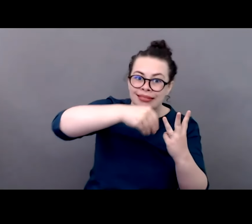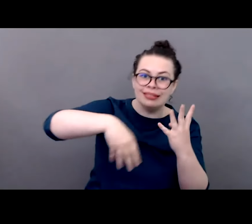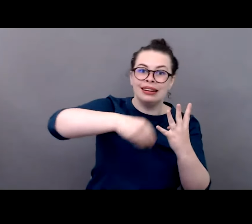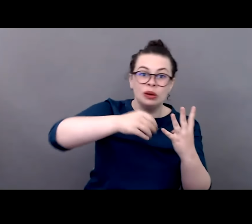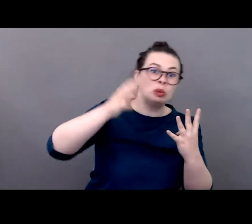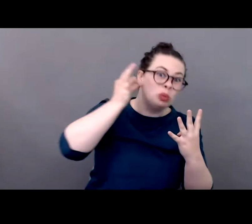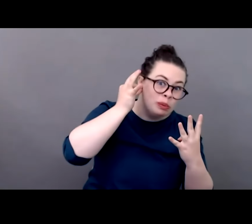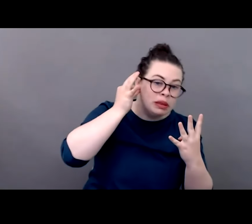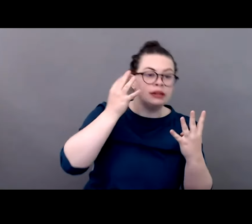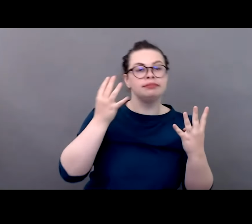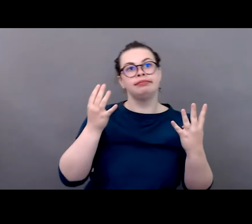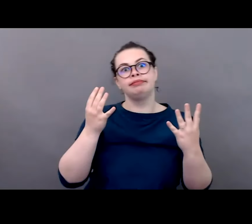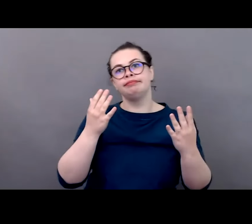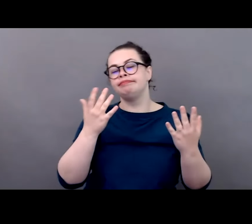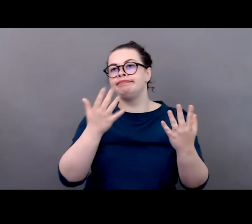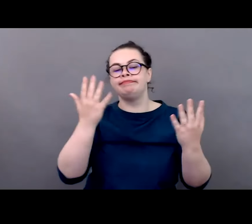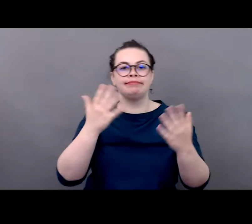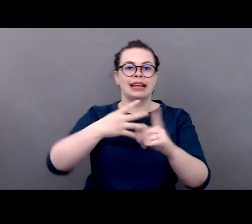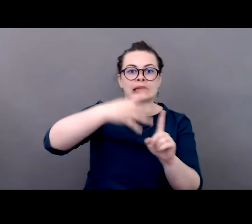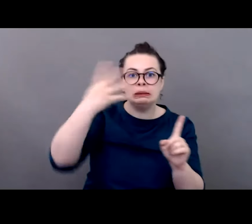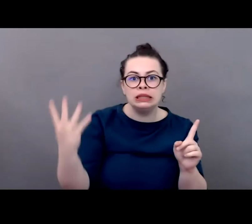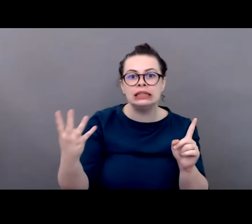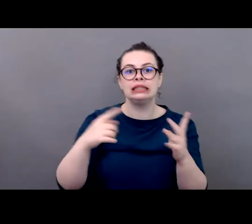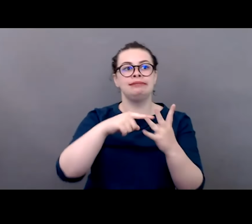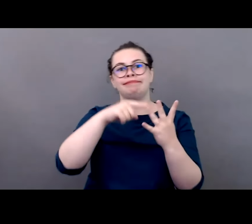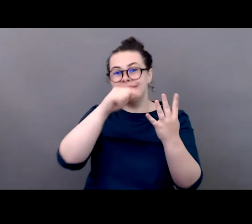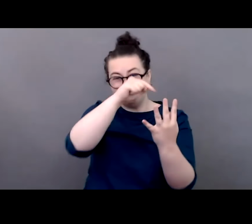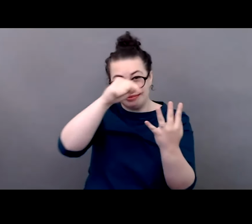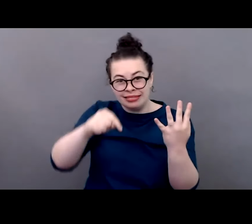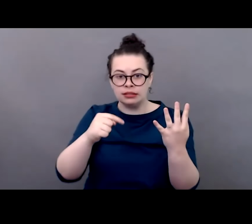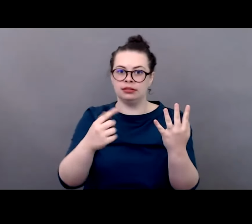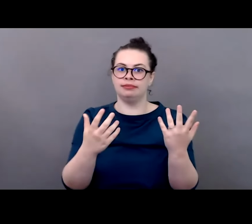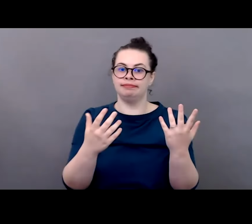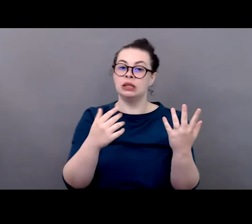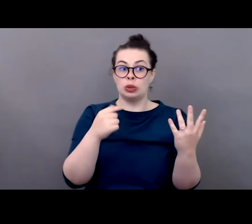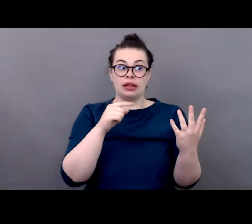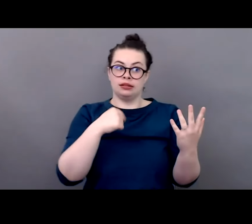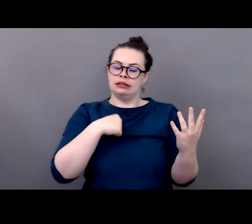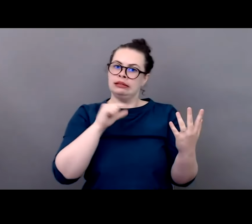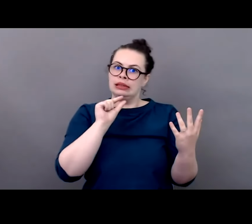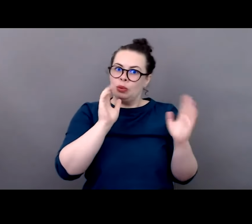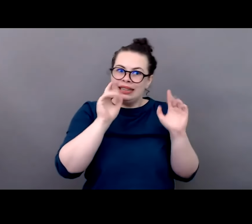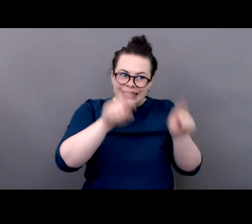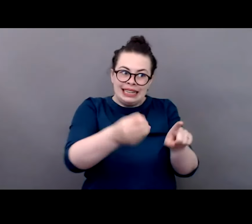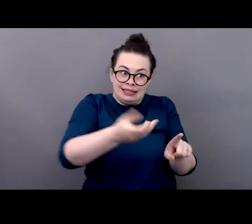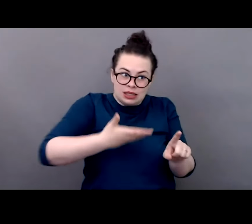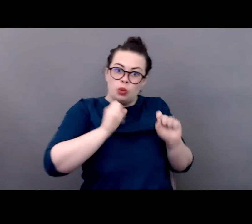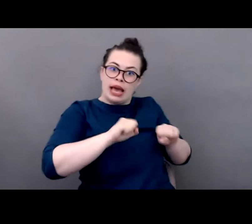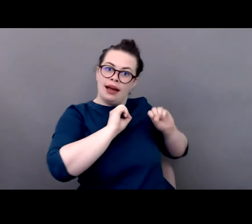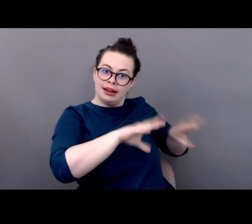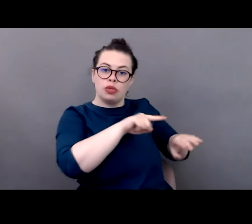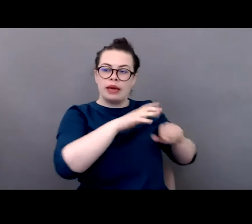multiple grounds, and I would be back to Estonia. So they mentioned this issue, and